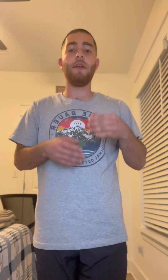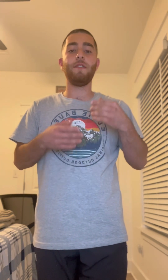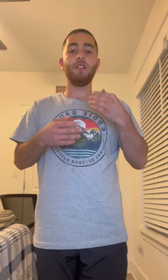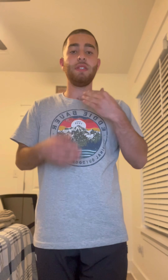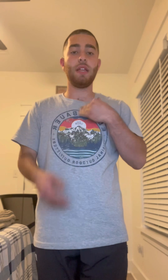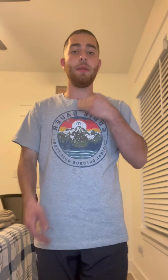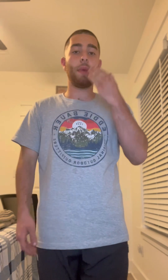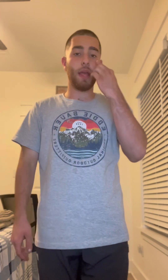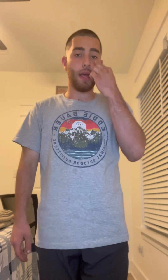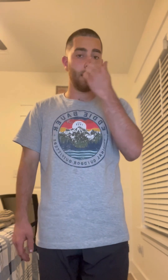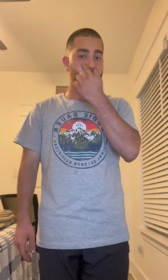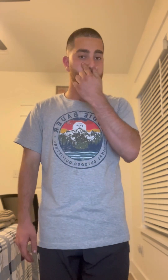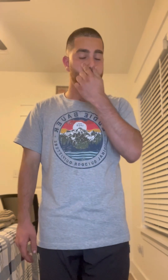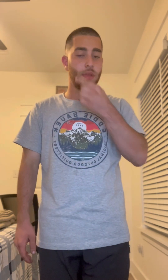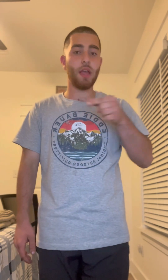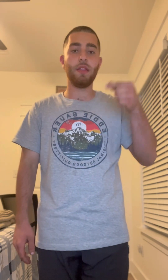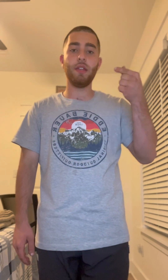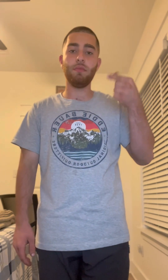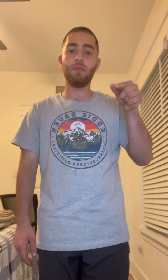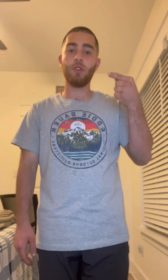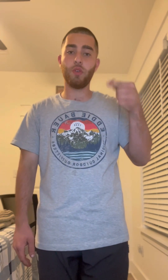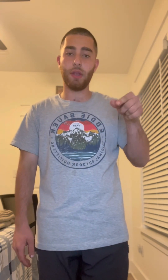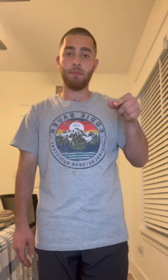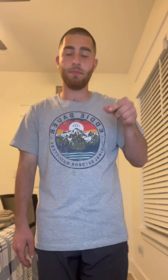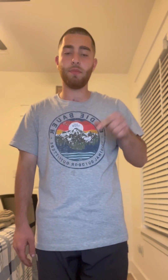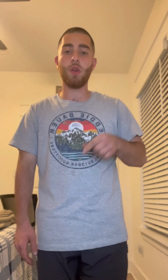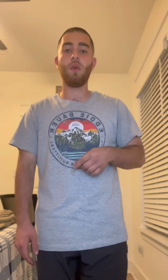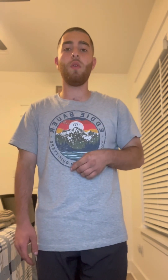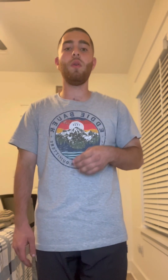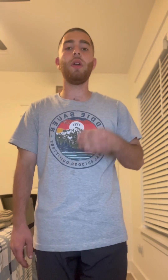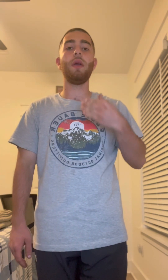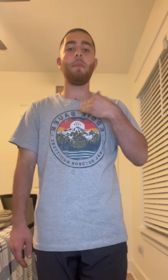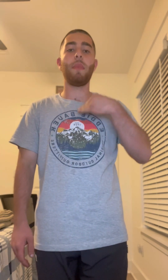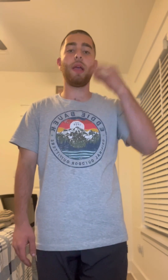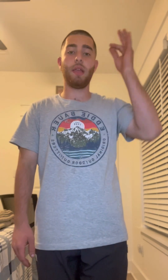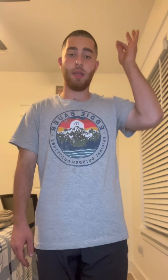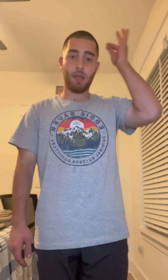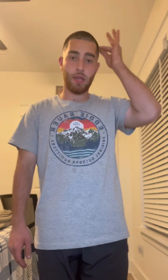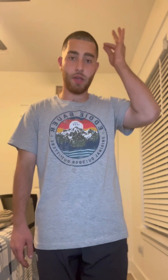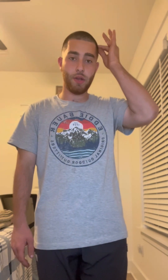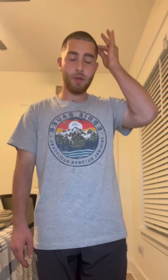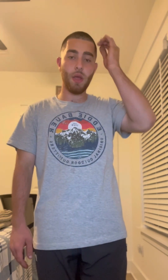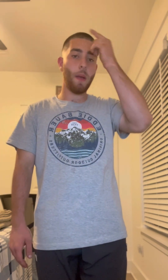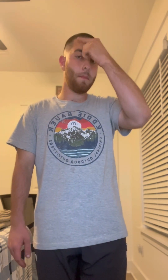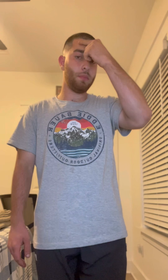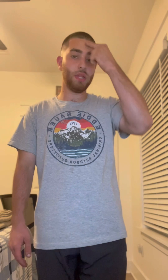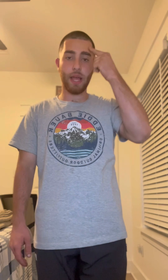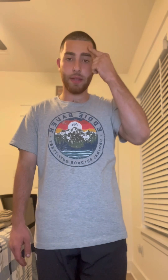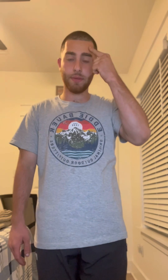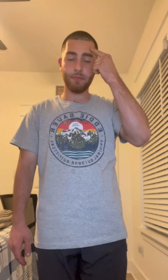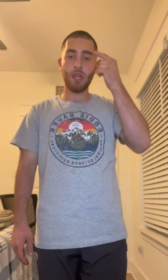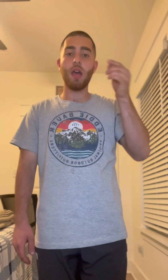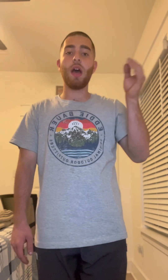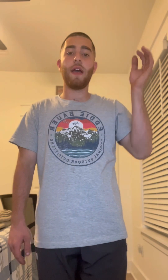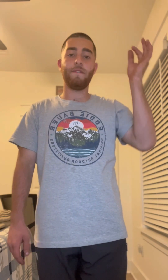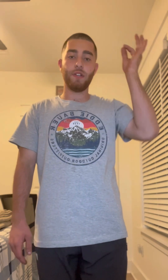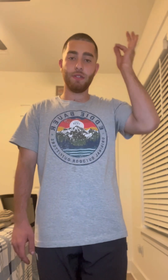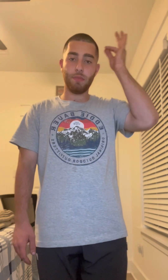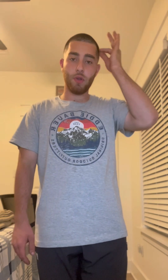first stated my eyes and then green. Or my hair black, I first spoke about